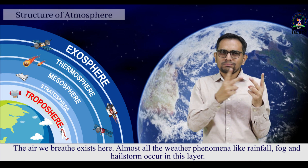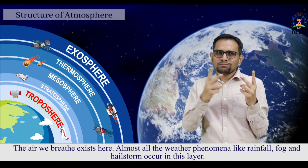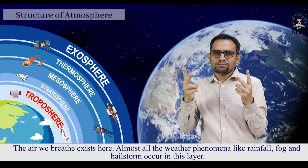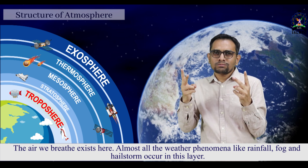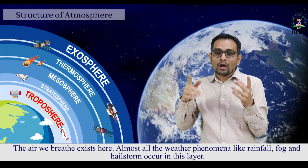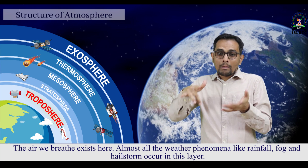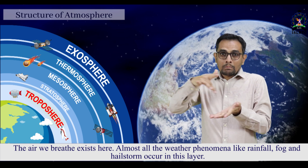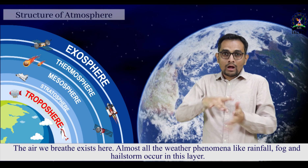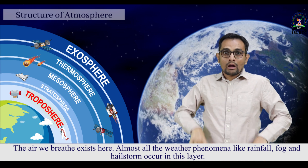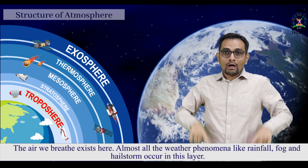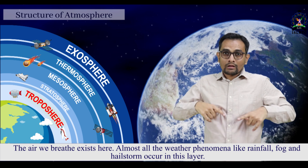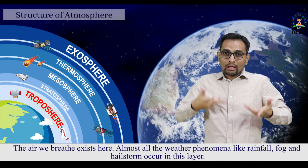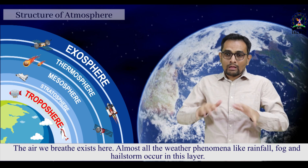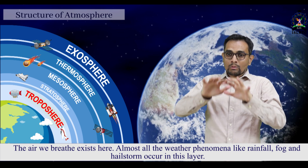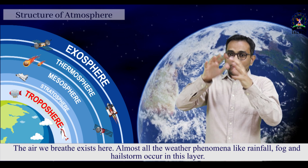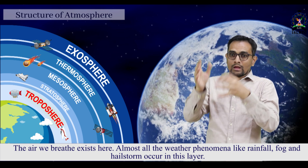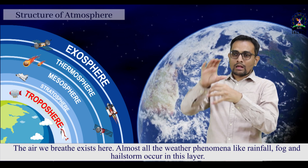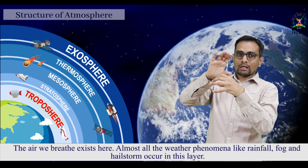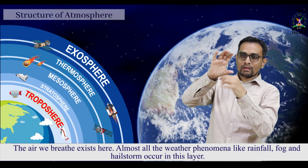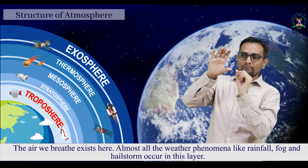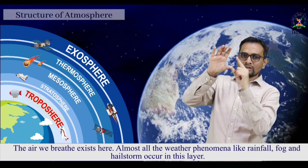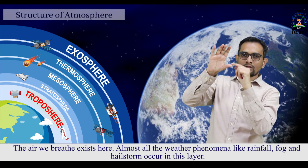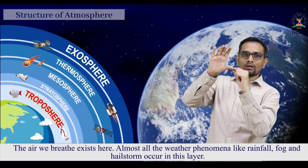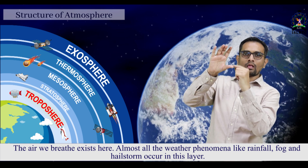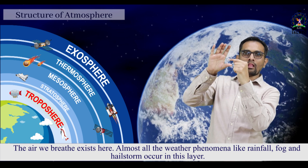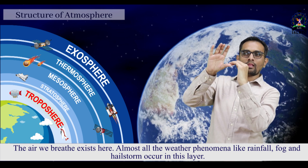and hailstorm occurs in this layer.